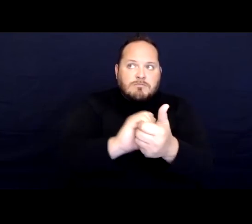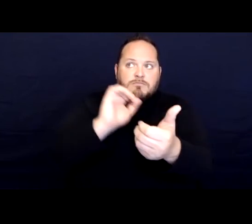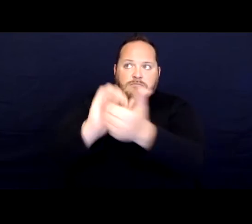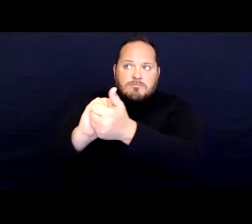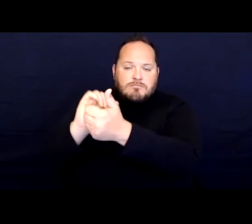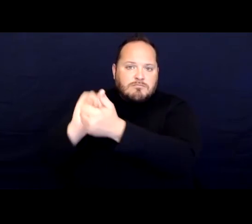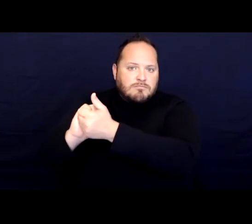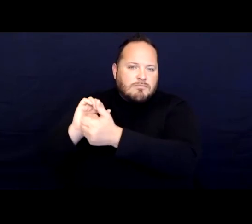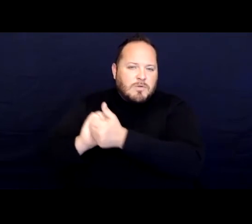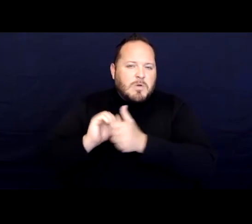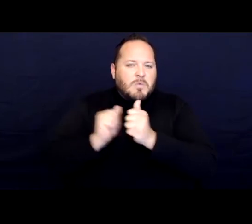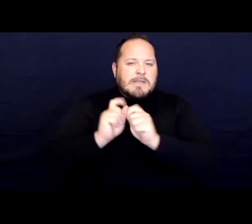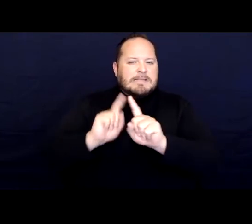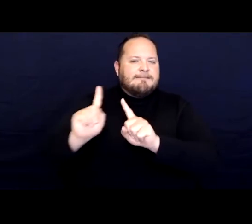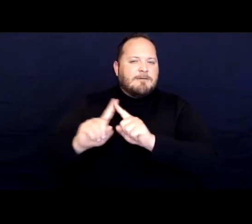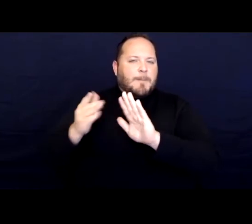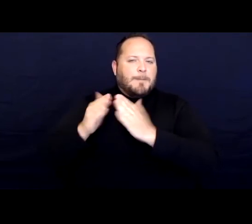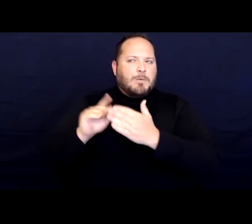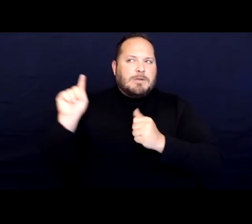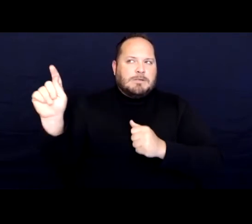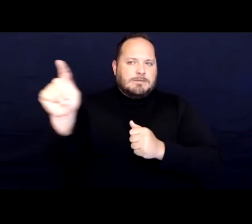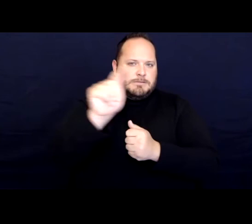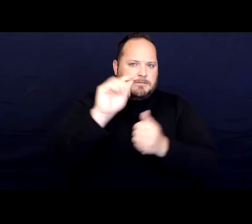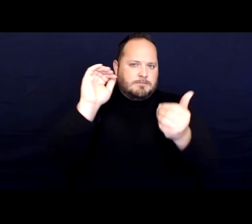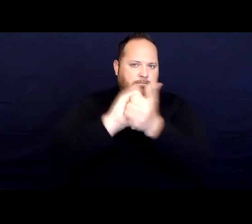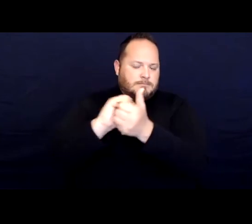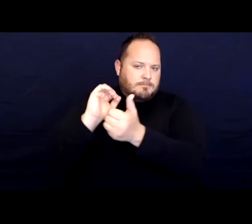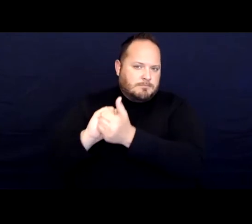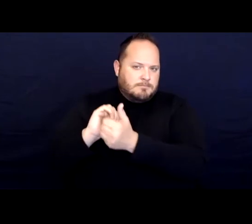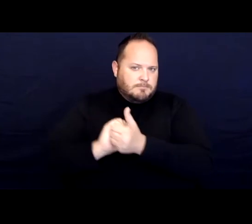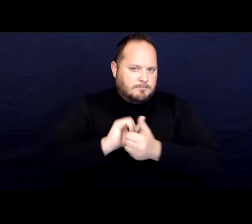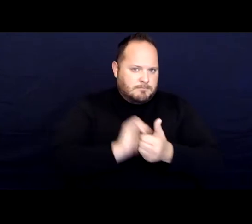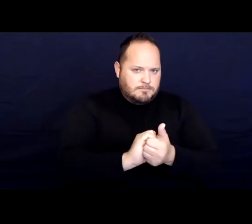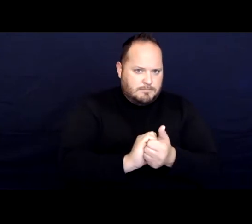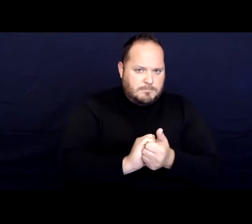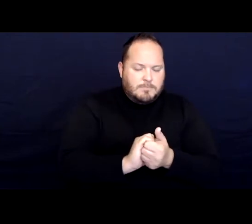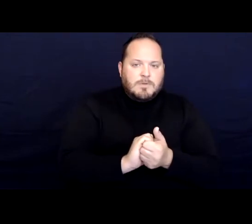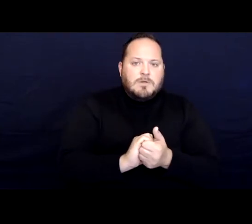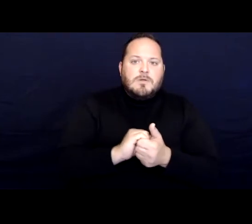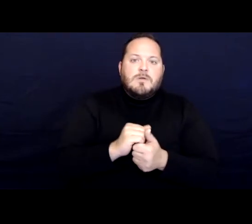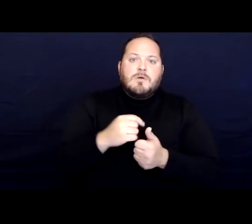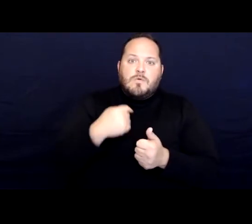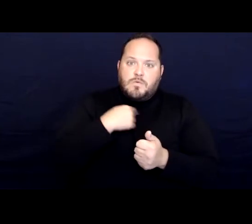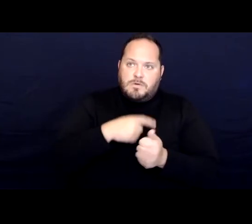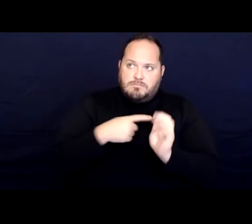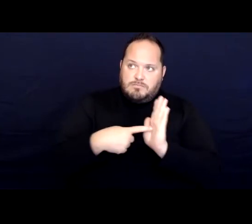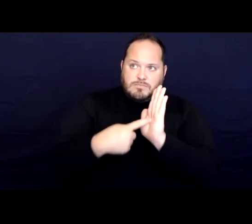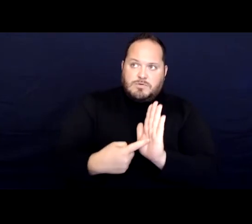um, in a way that was, this is what we're doing. How can we also help